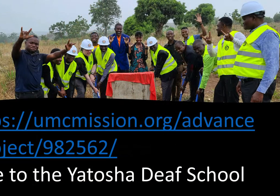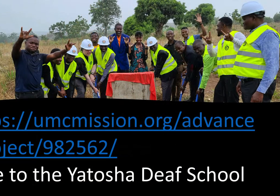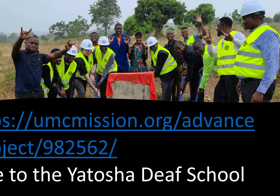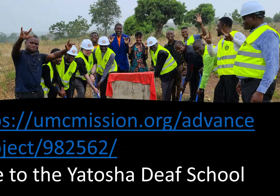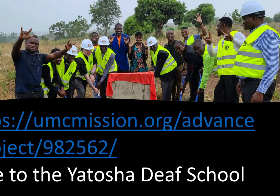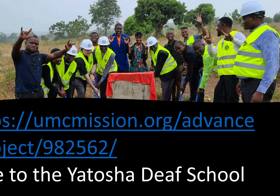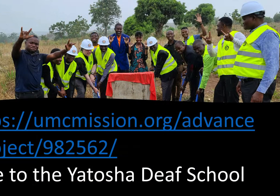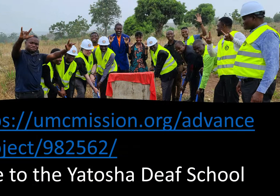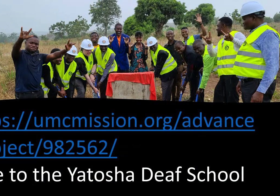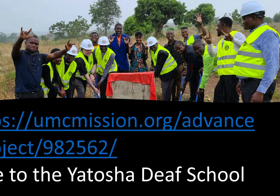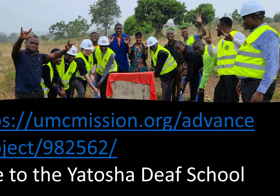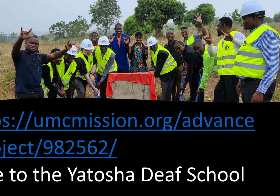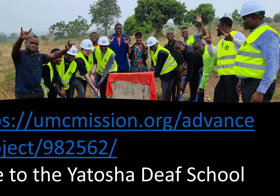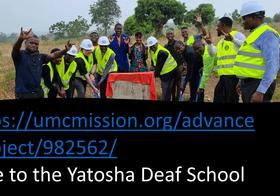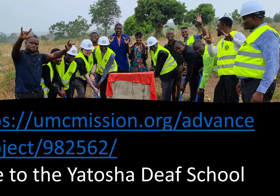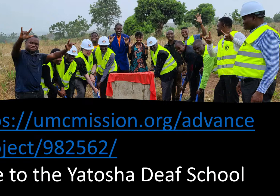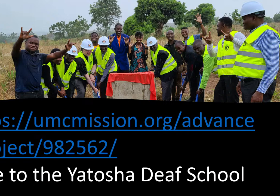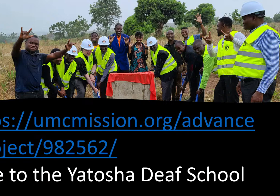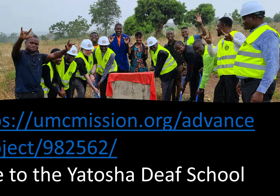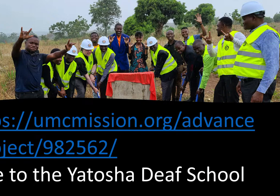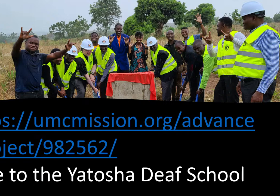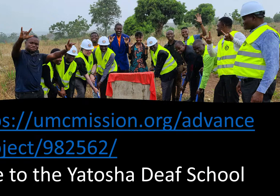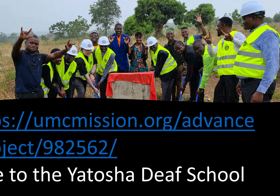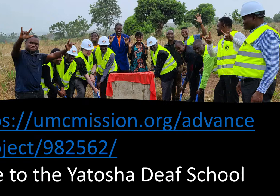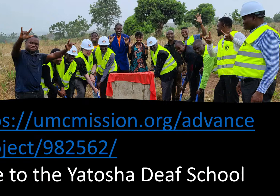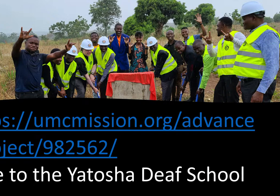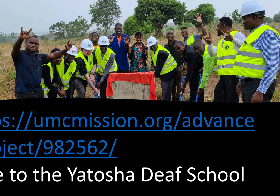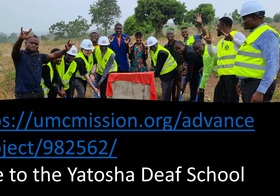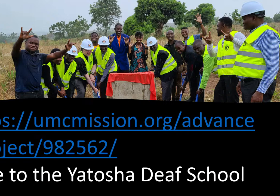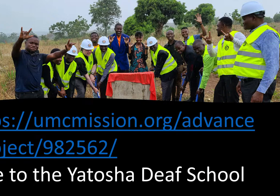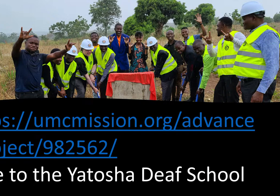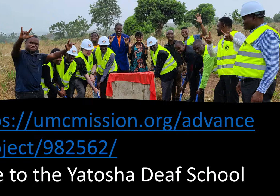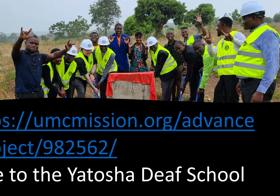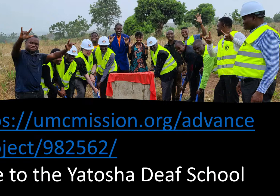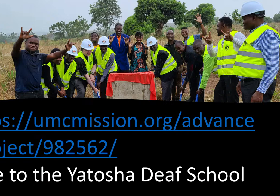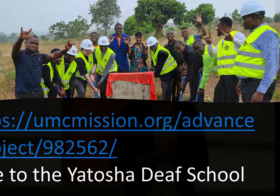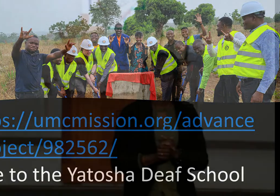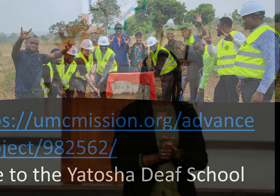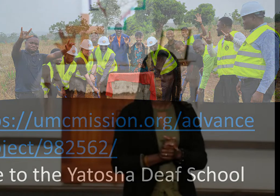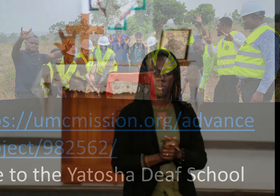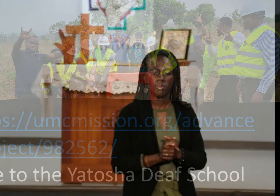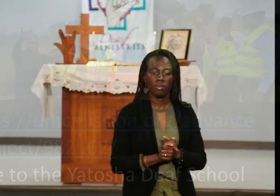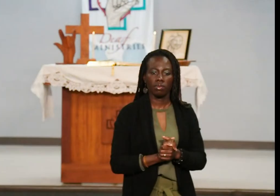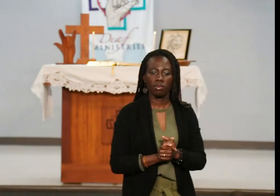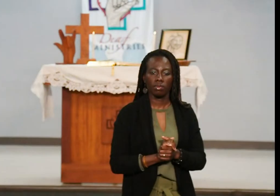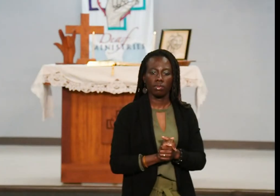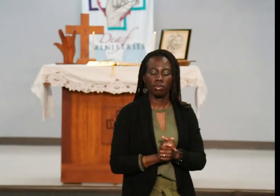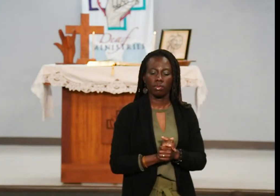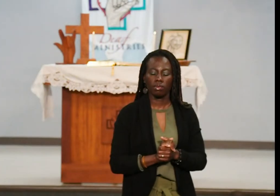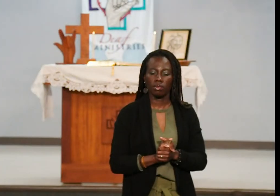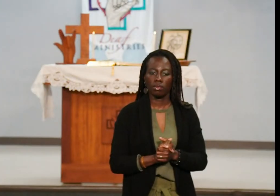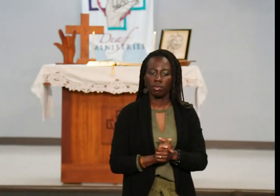in Tanzania, or visit this link to give towards building that deaf school in Tanzania, the Yatosha Deaf School.